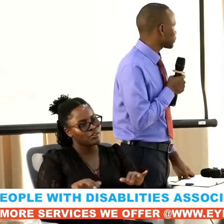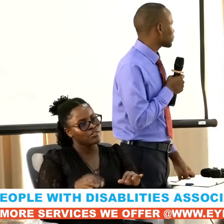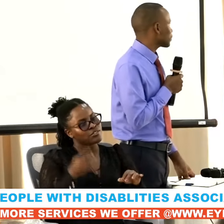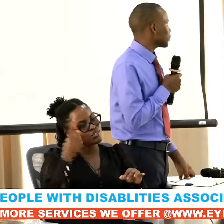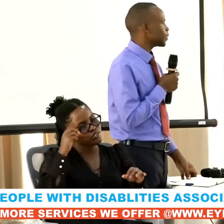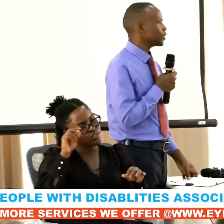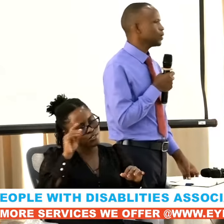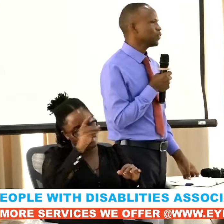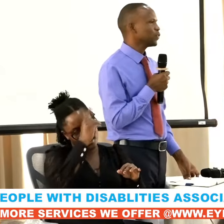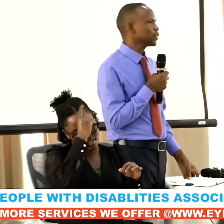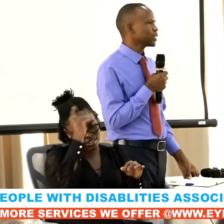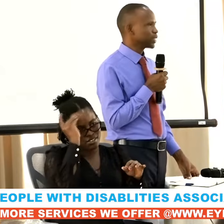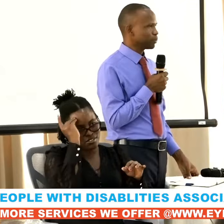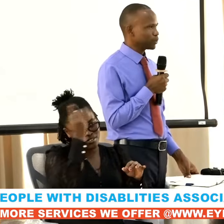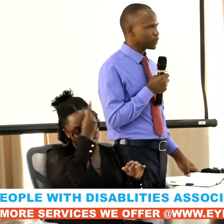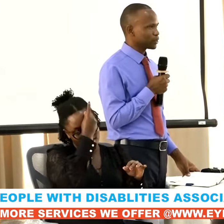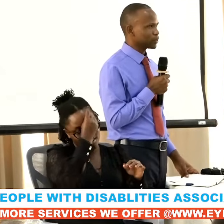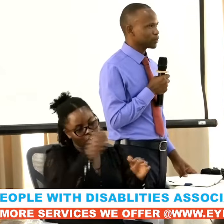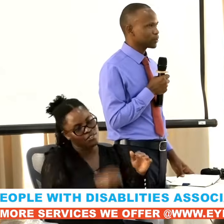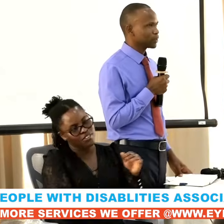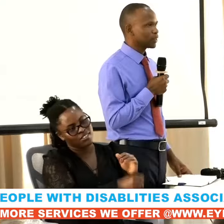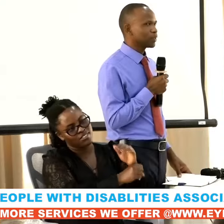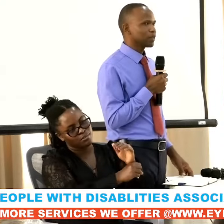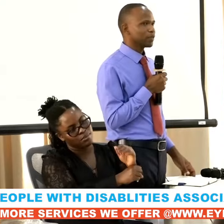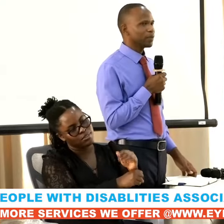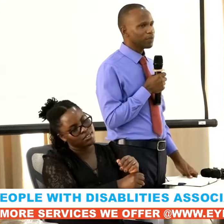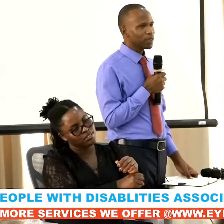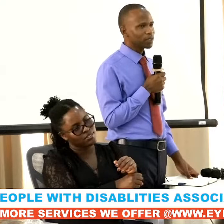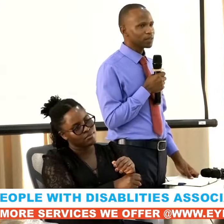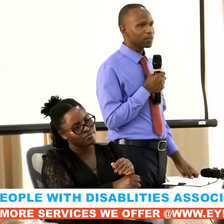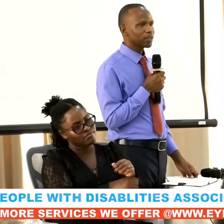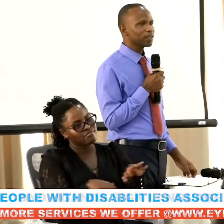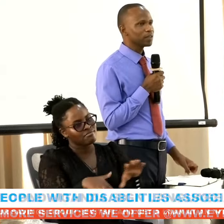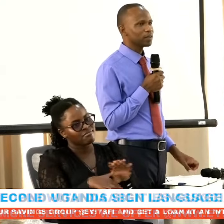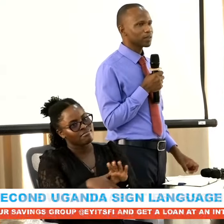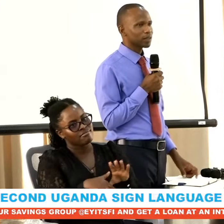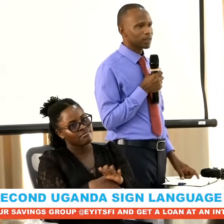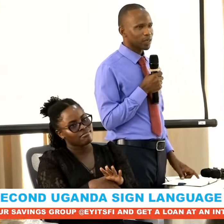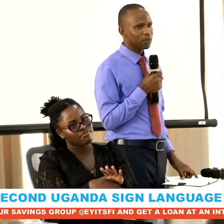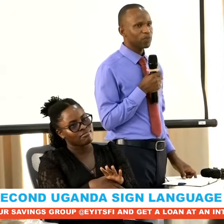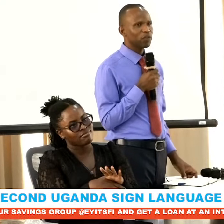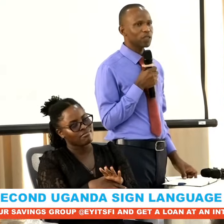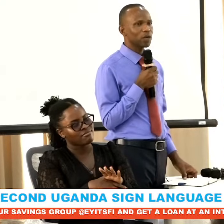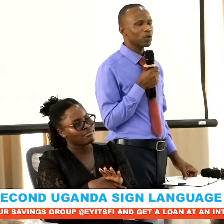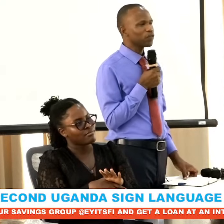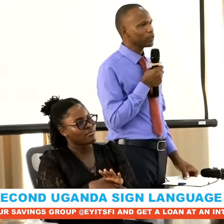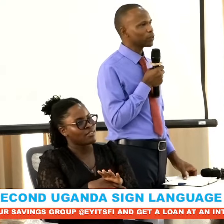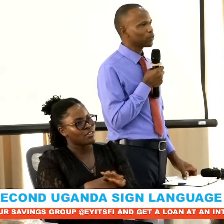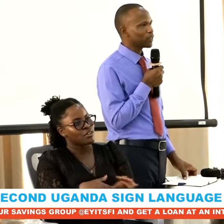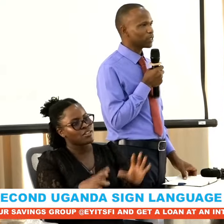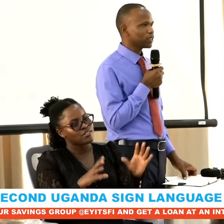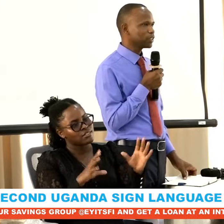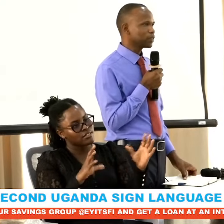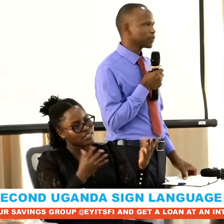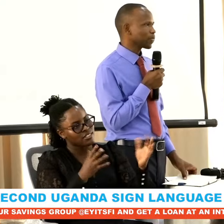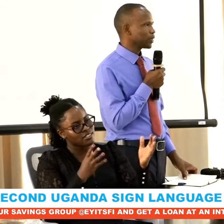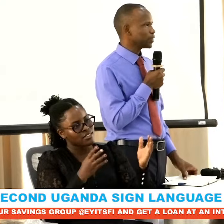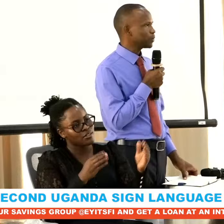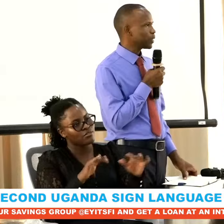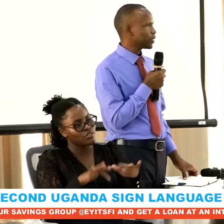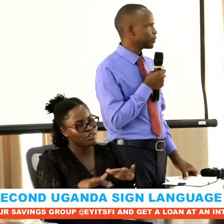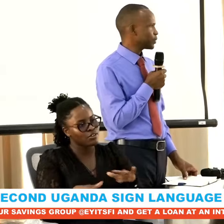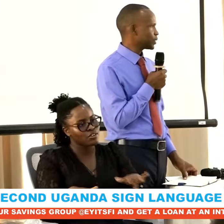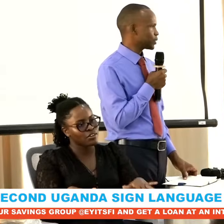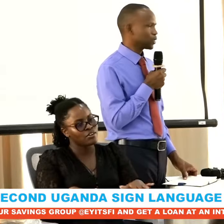Dean for the support. Members, let's clap for the Office of the Dean,